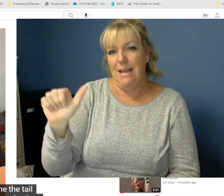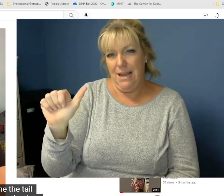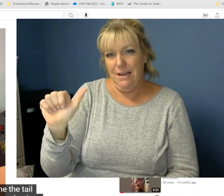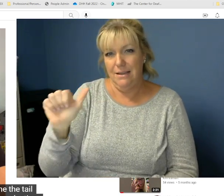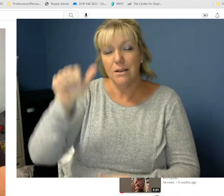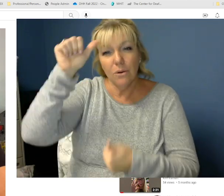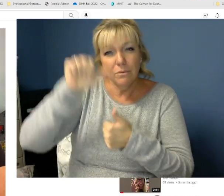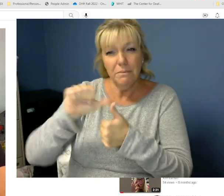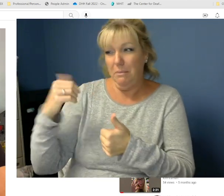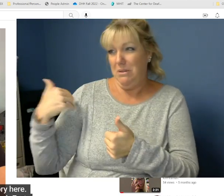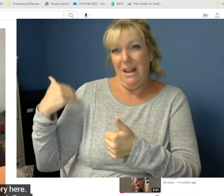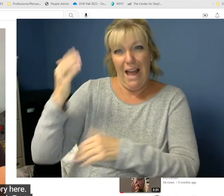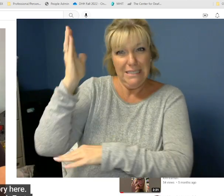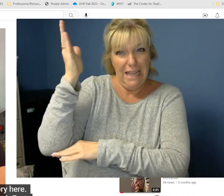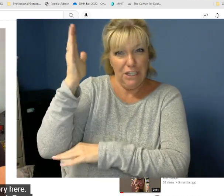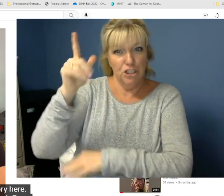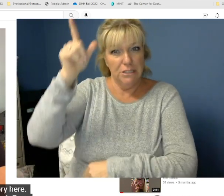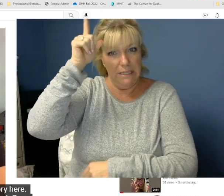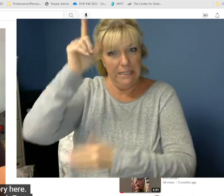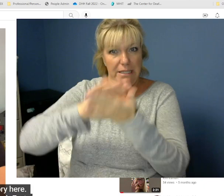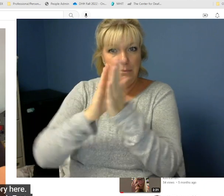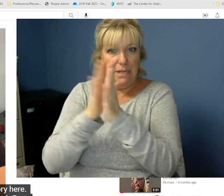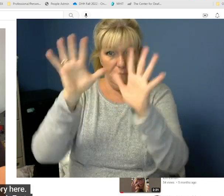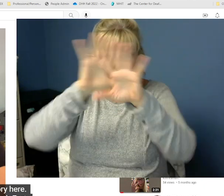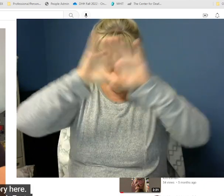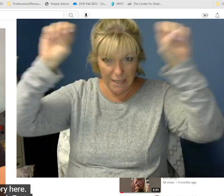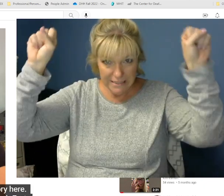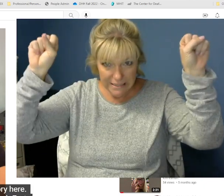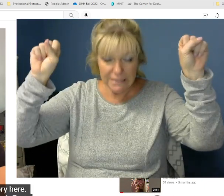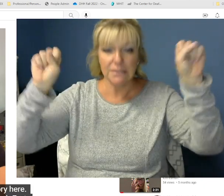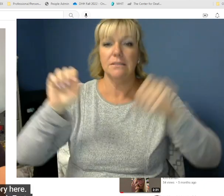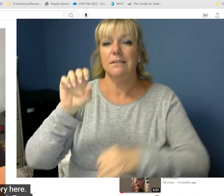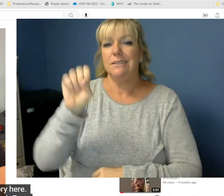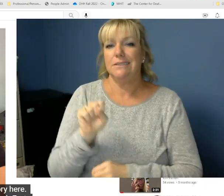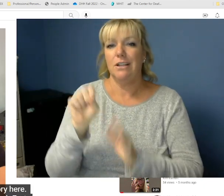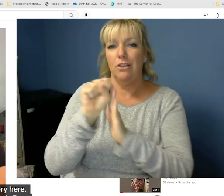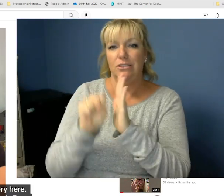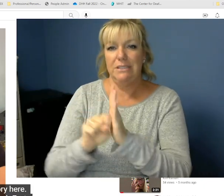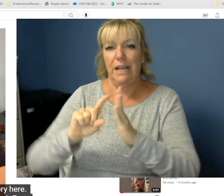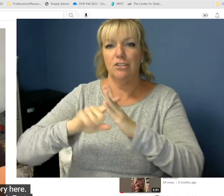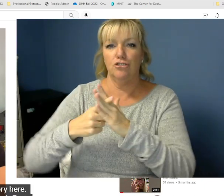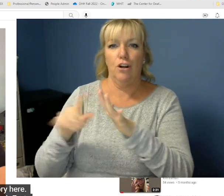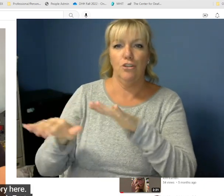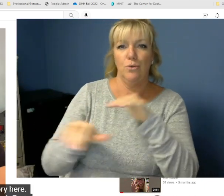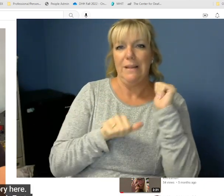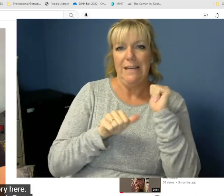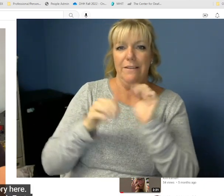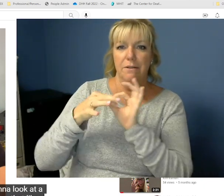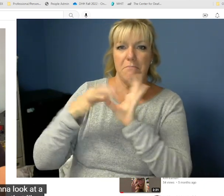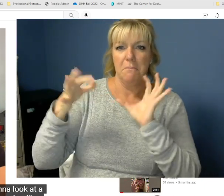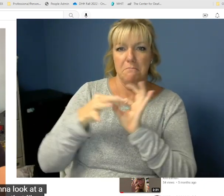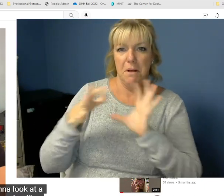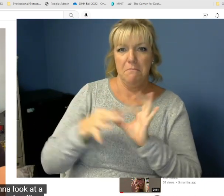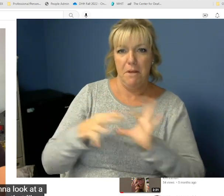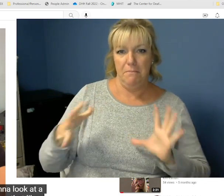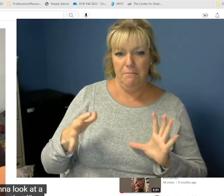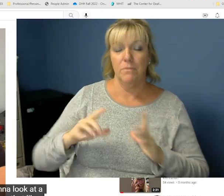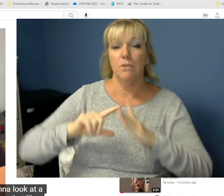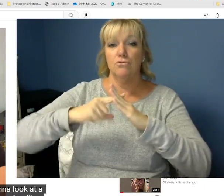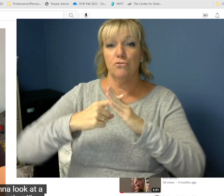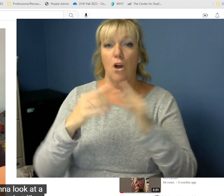Lincoln's election. So we'll kind of finish that story here. We'll look at the start of the war at Fort Sumter